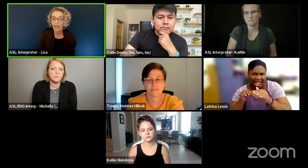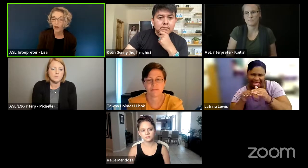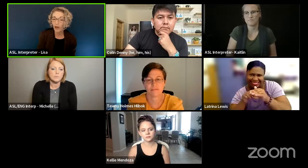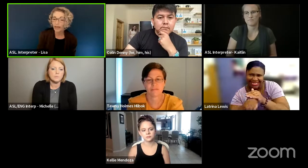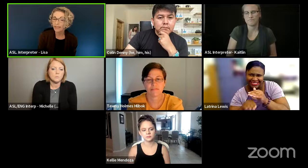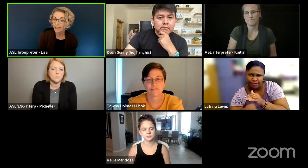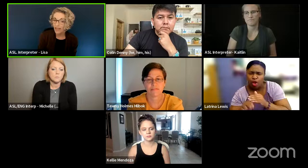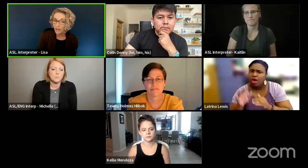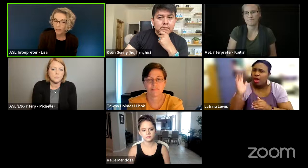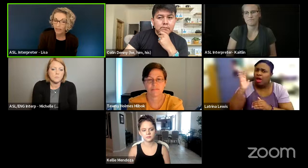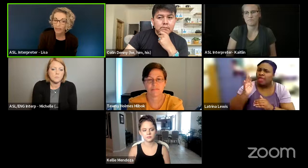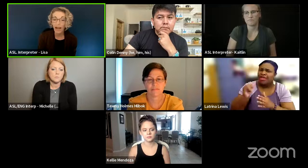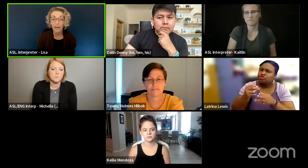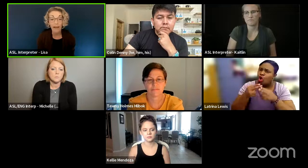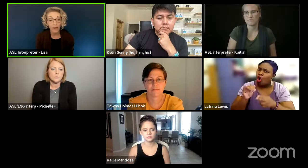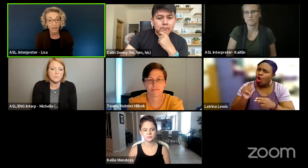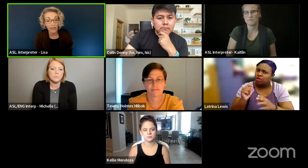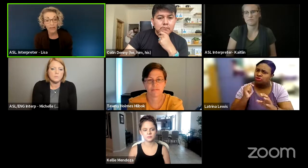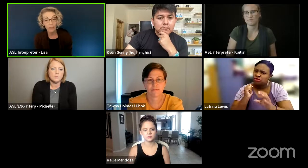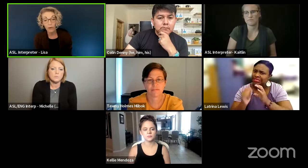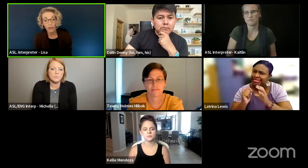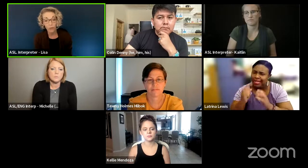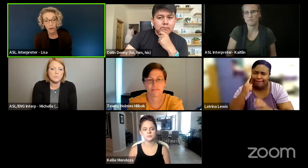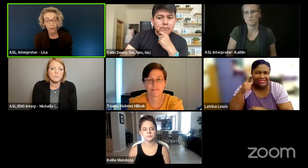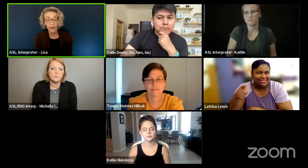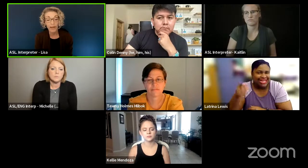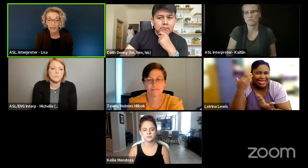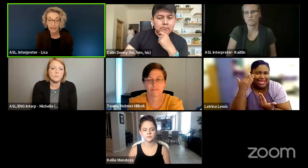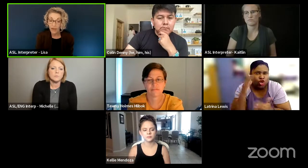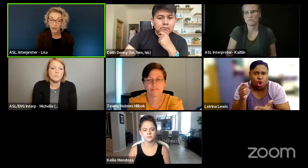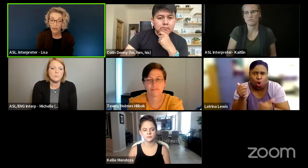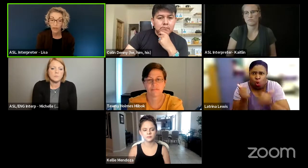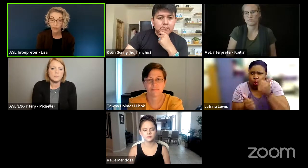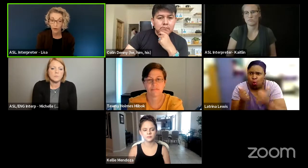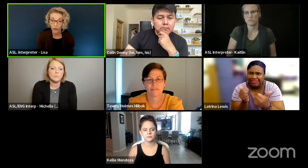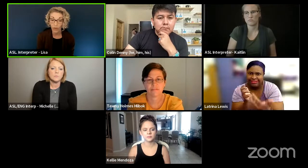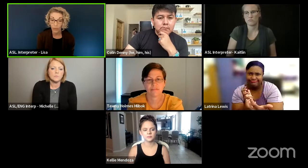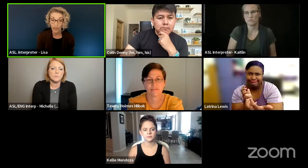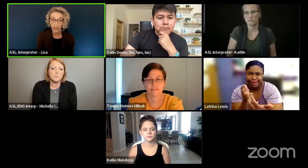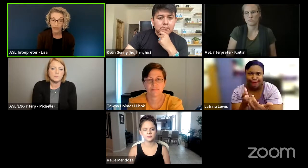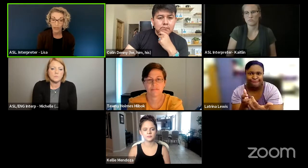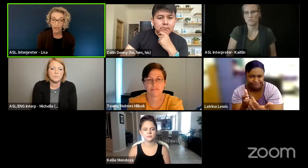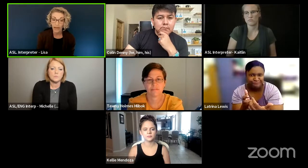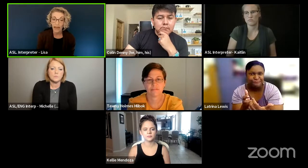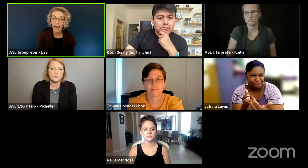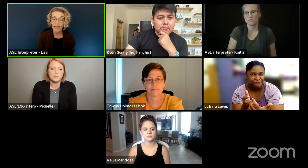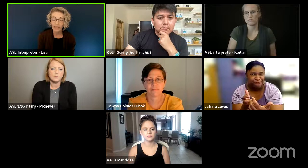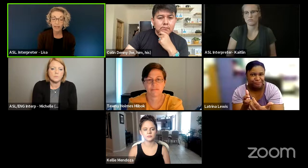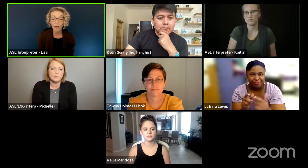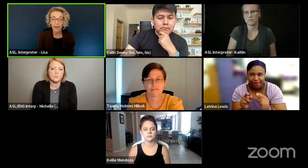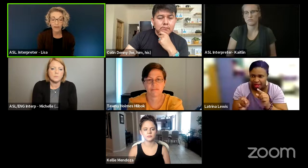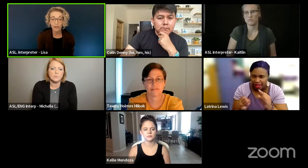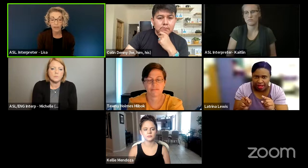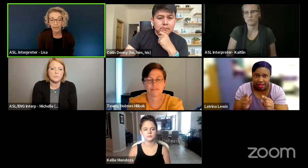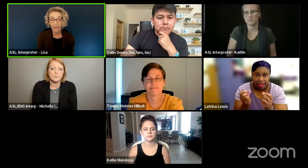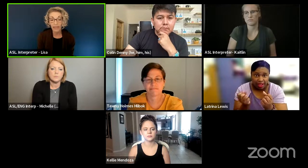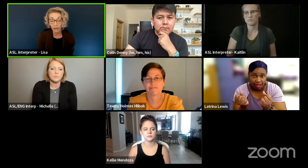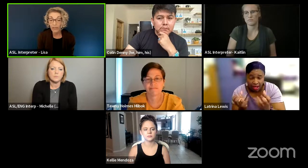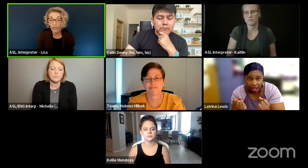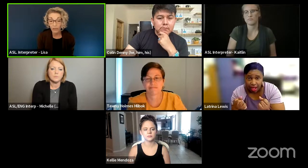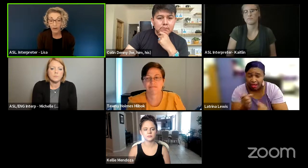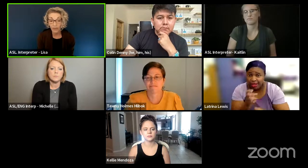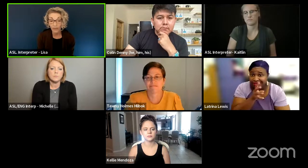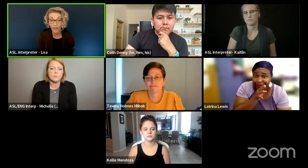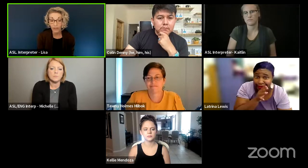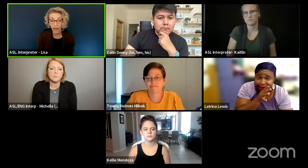It wasn't called accessible at the time. Now that's an important word, but at the time it was called total communication. And they did whatever really